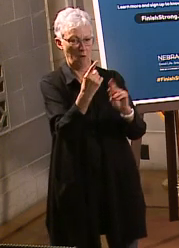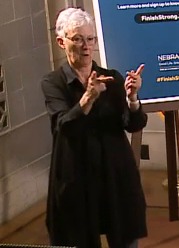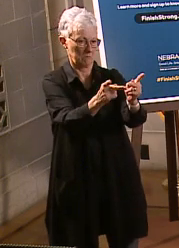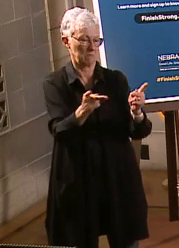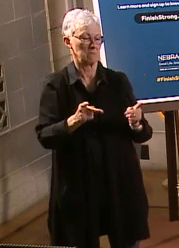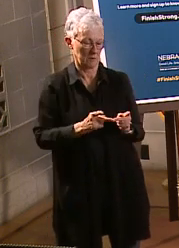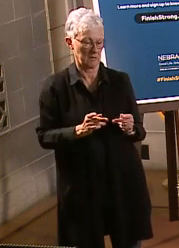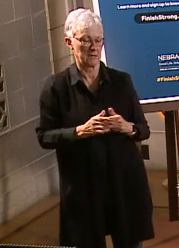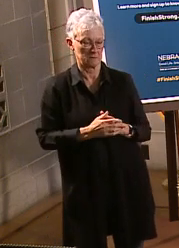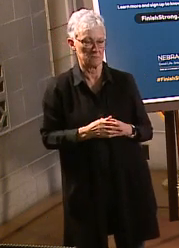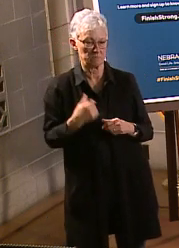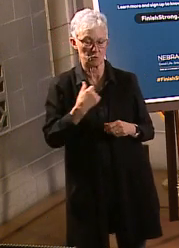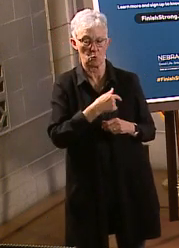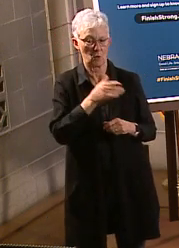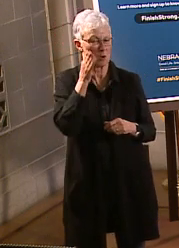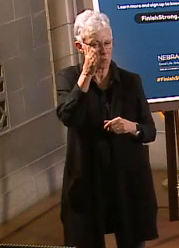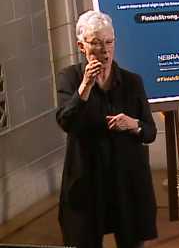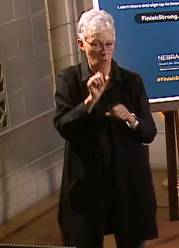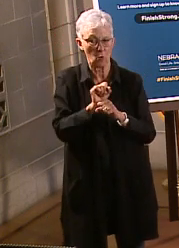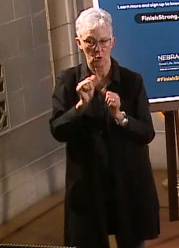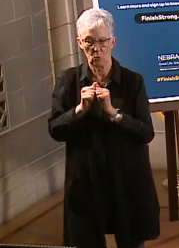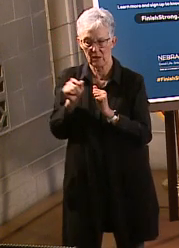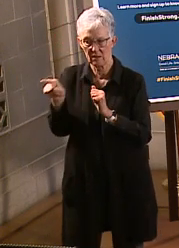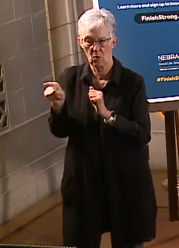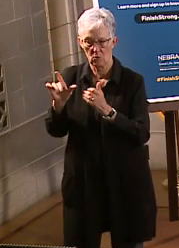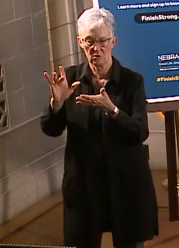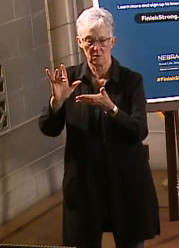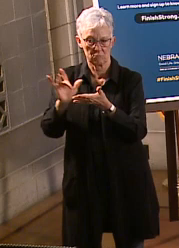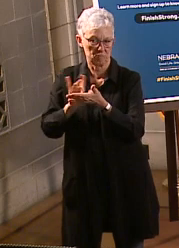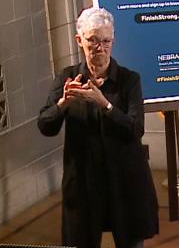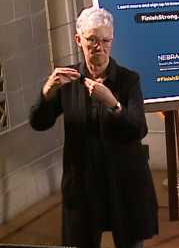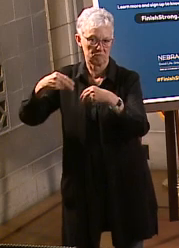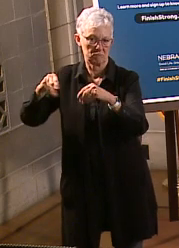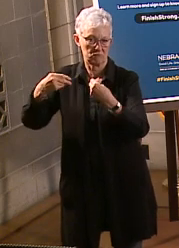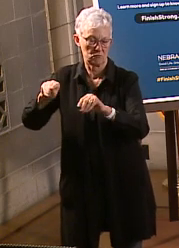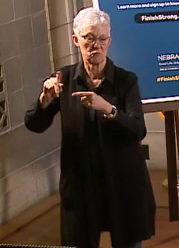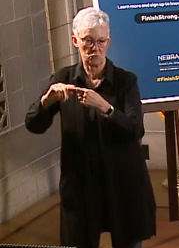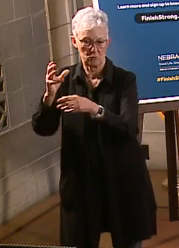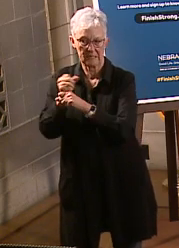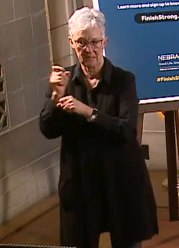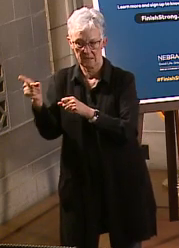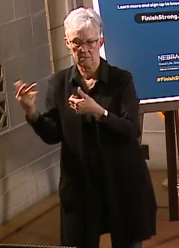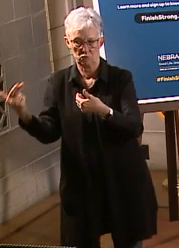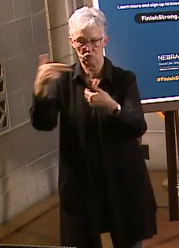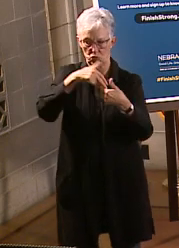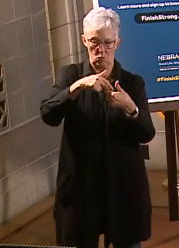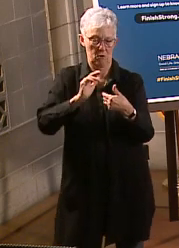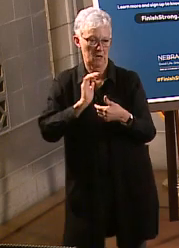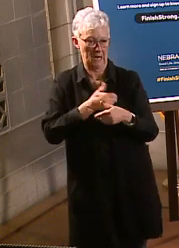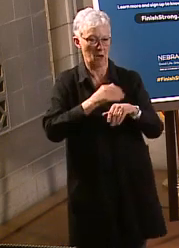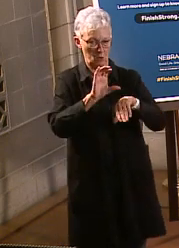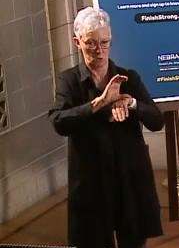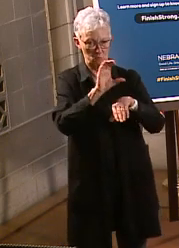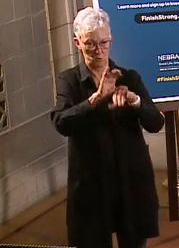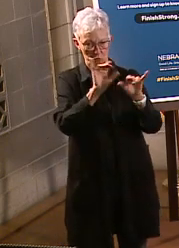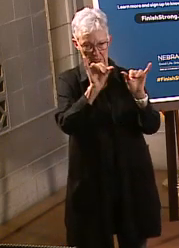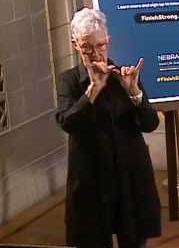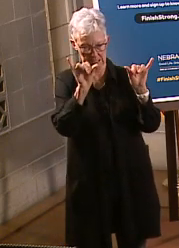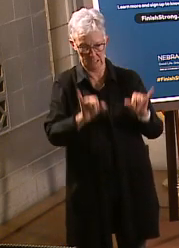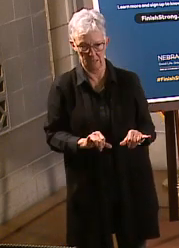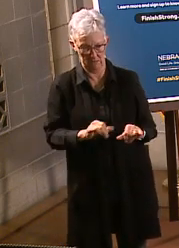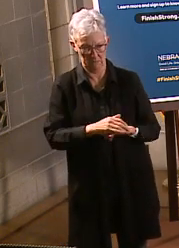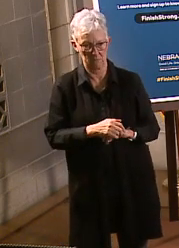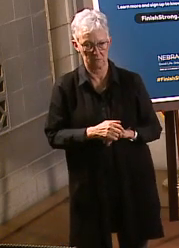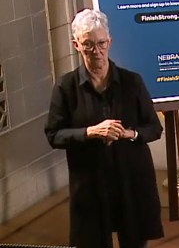will be working with those pharmacies to get them on that same system for the state, so we have that global view of what's going on in the state, and it's for the same sorts of reasons,